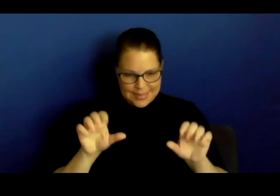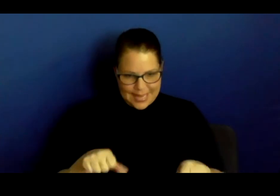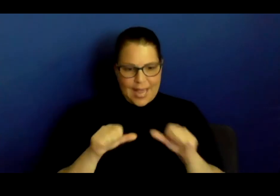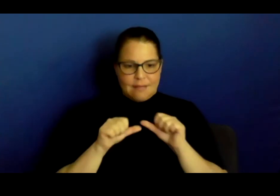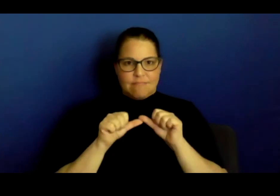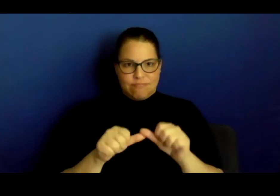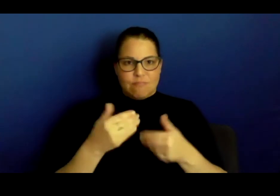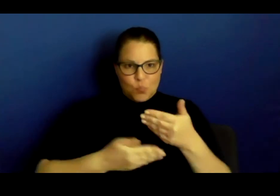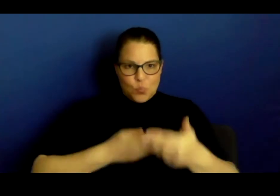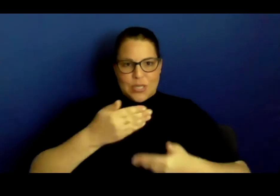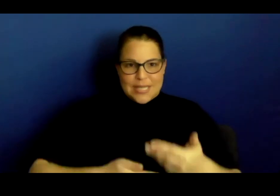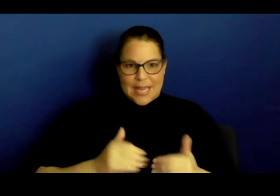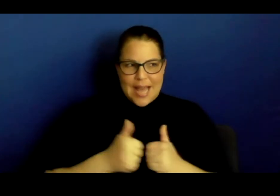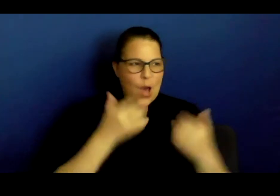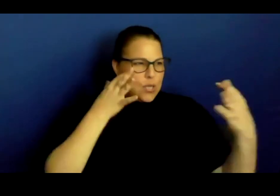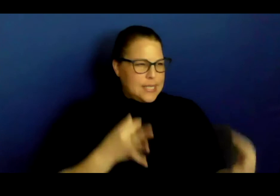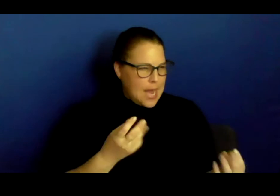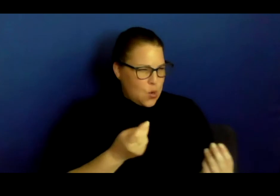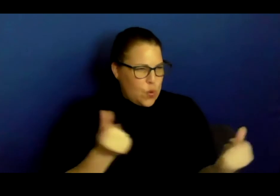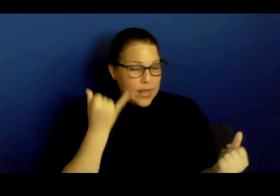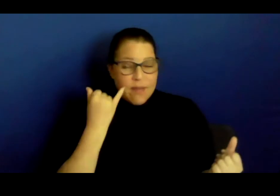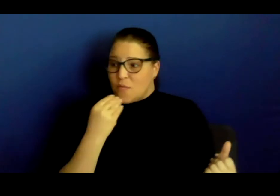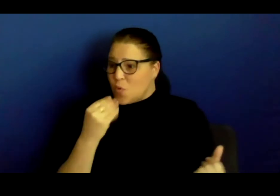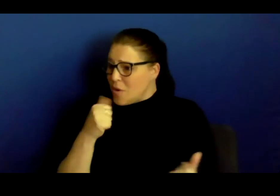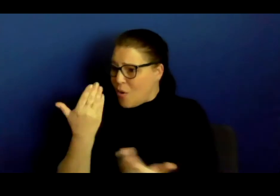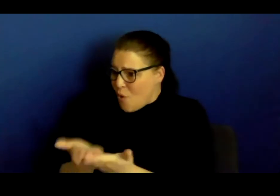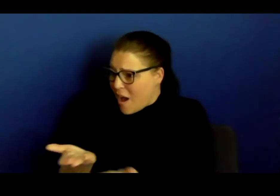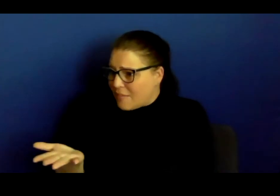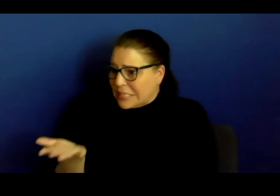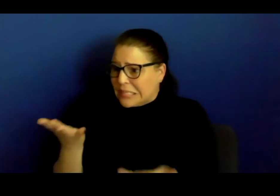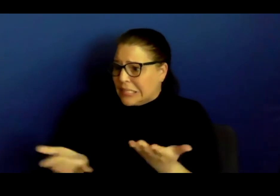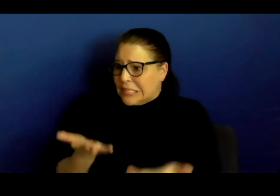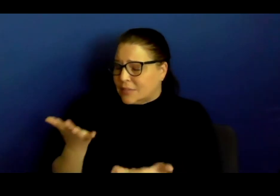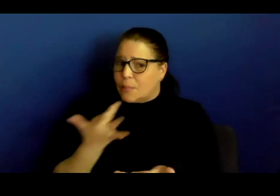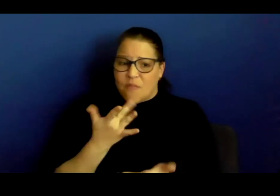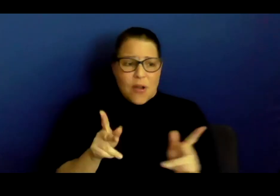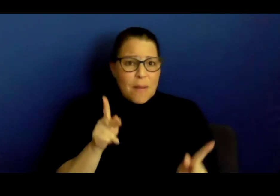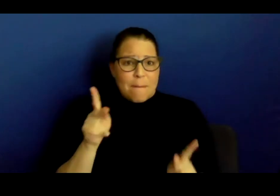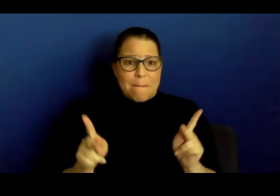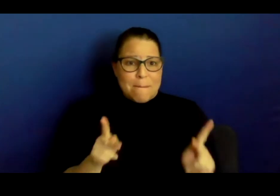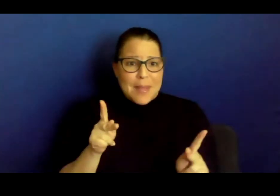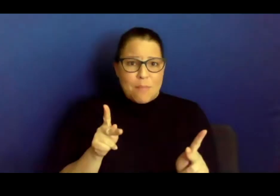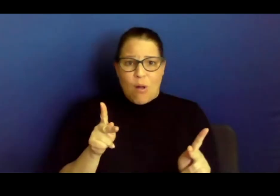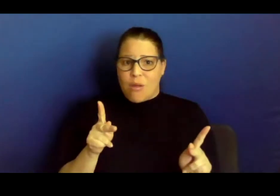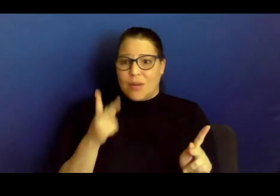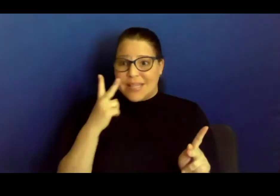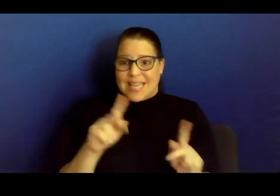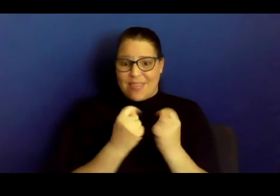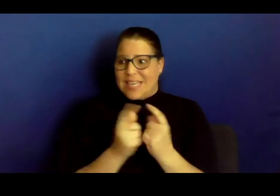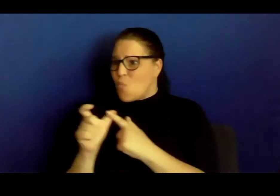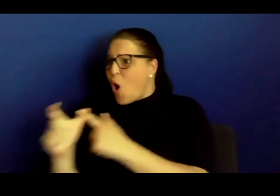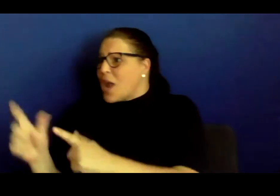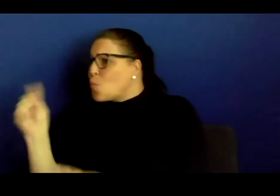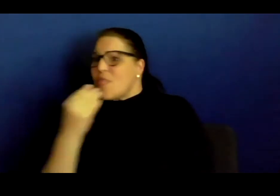know how to make the decisions quickly, right? Like if the food didn't arrive, do you want people to see all your team like running around because the croissants aren't